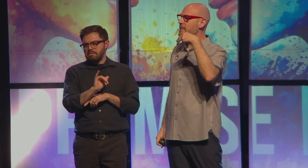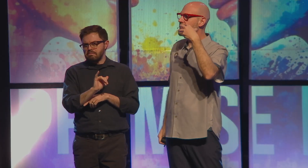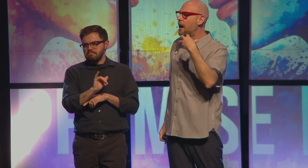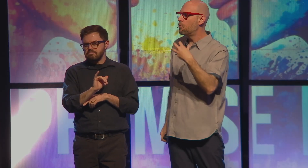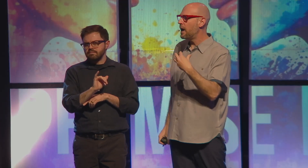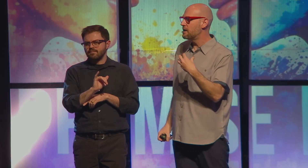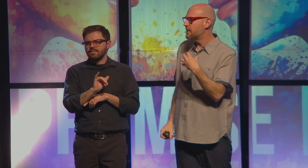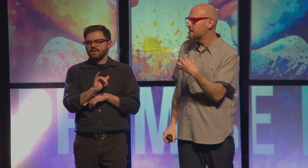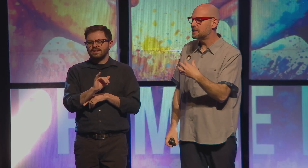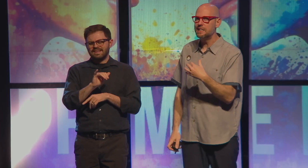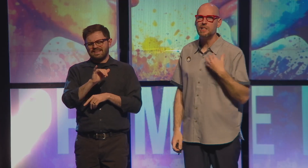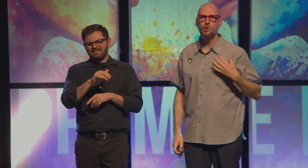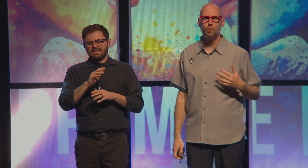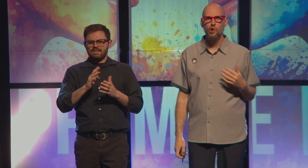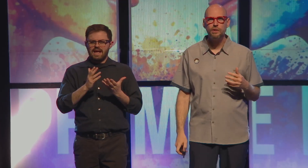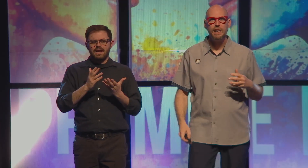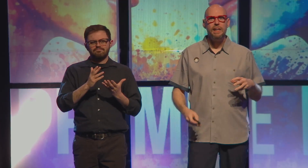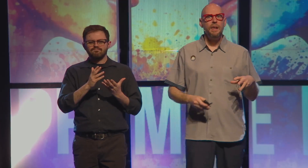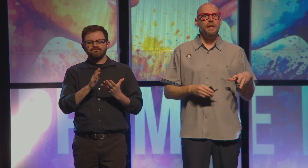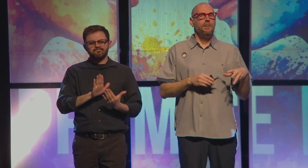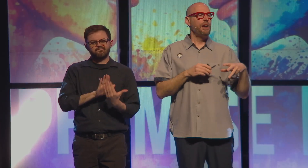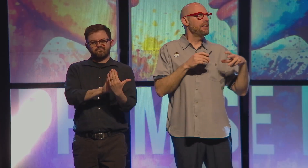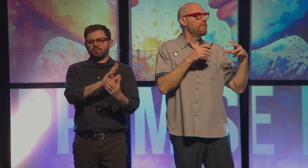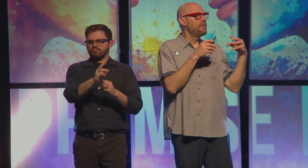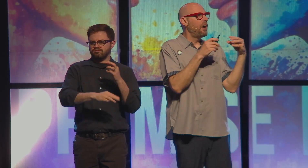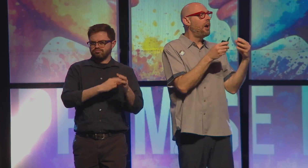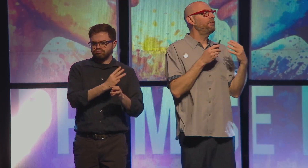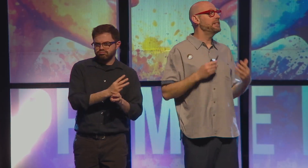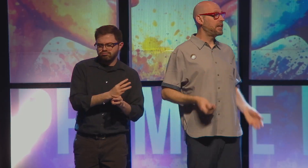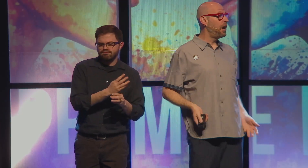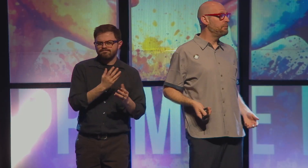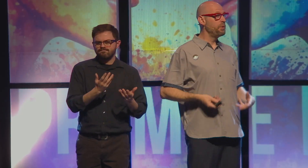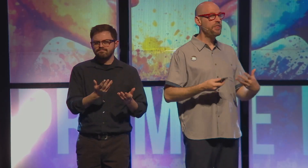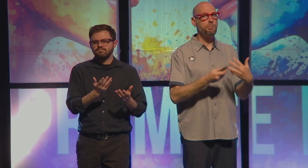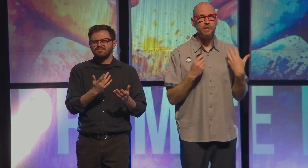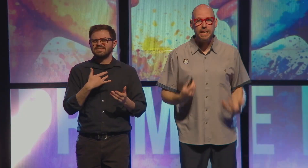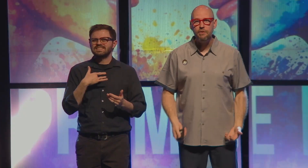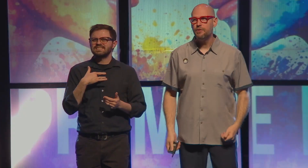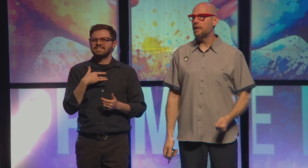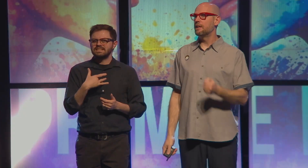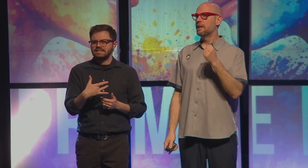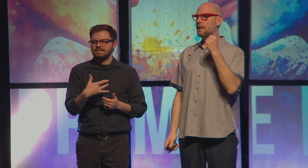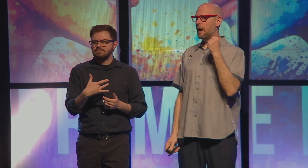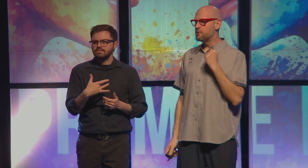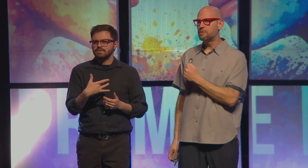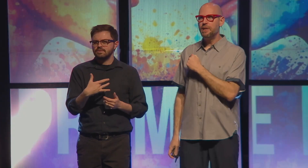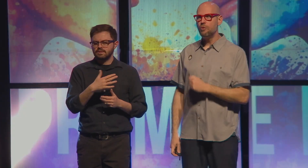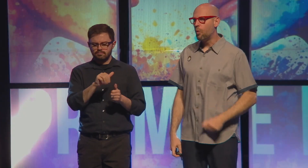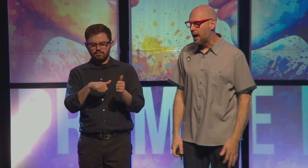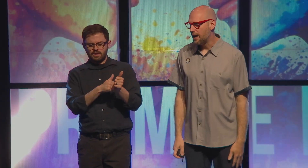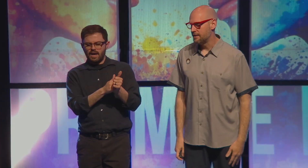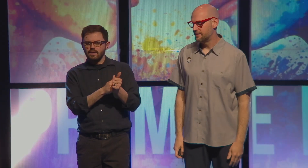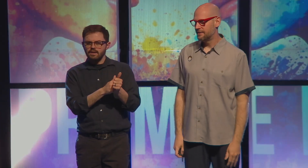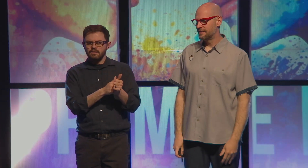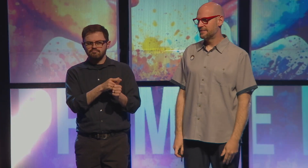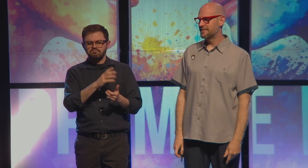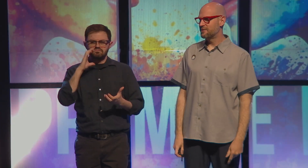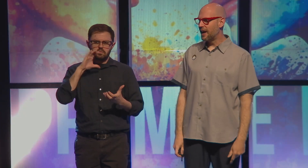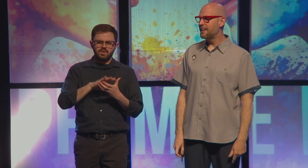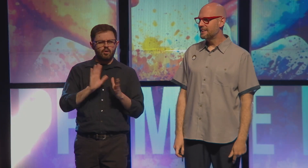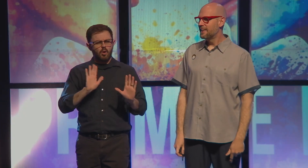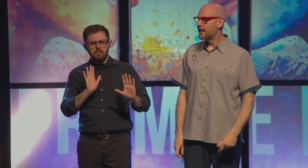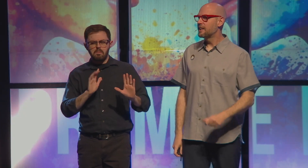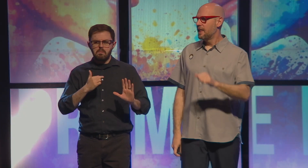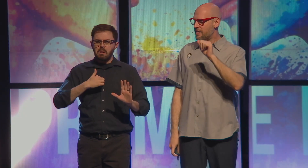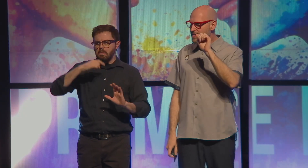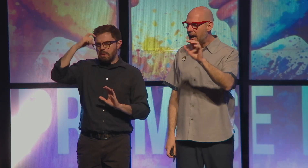person, like that way of existing in the world, right, often comes with a belief that I'm just being wise,